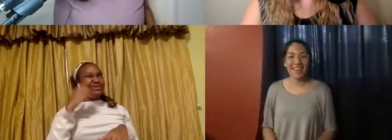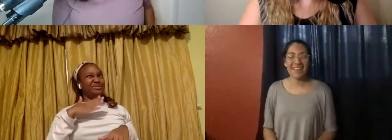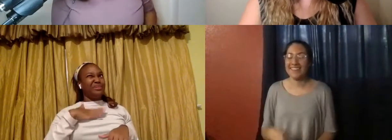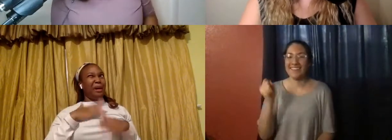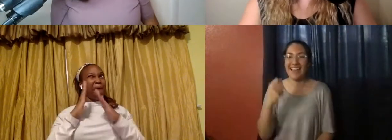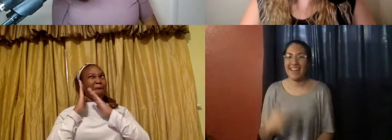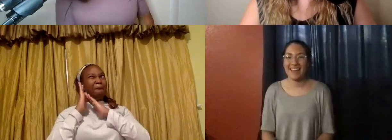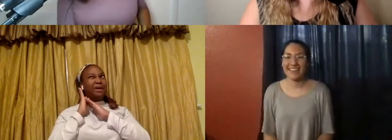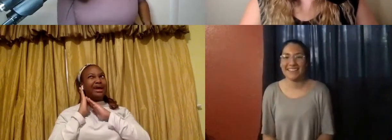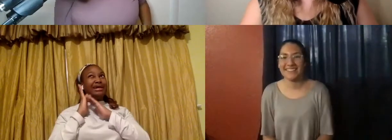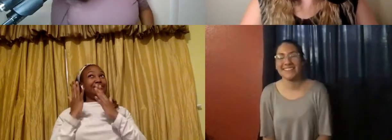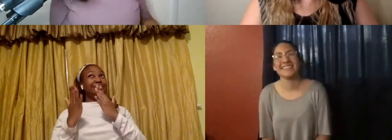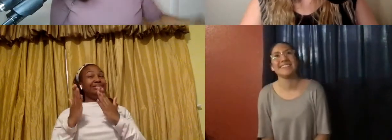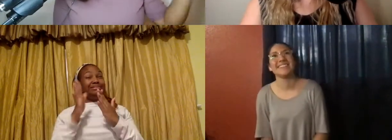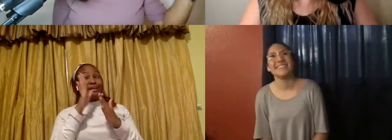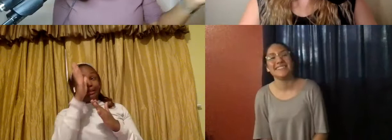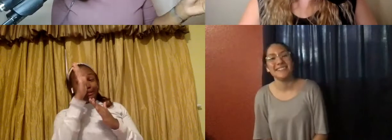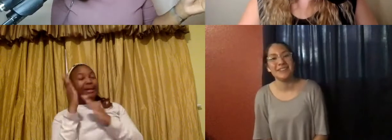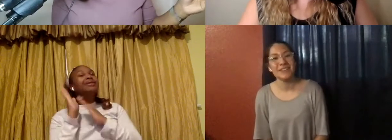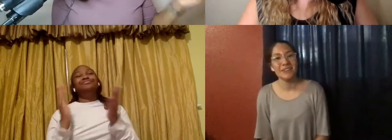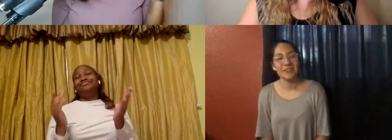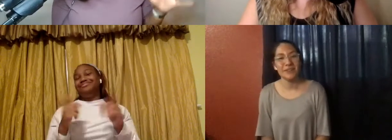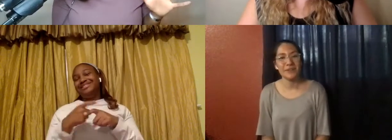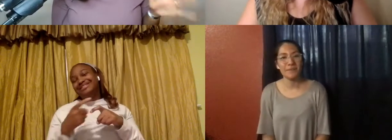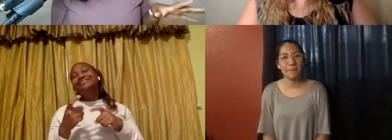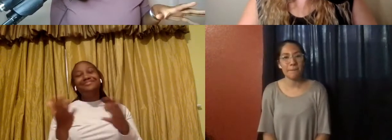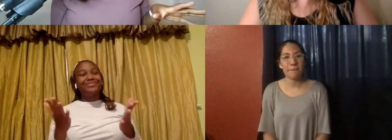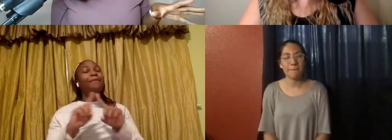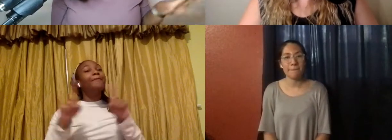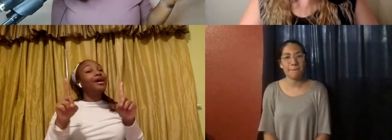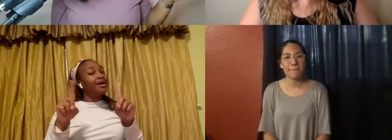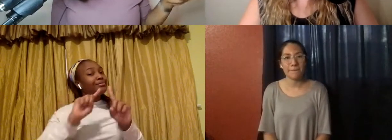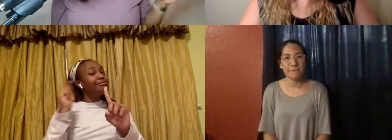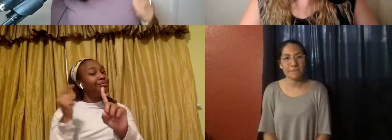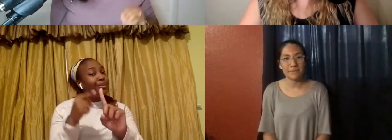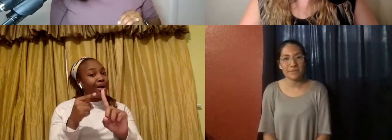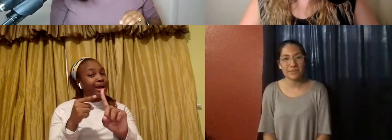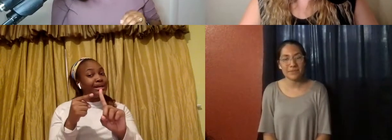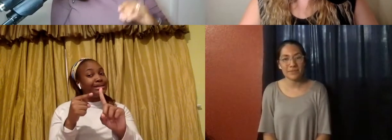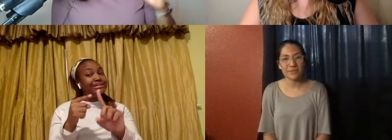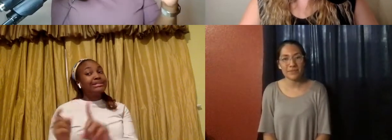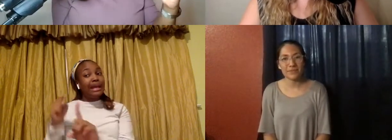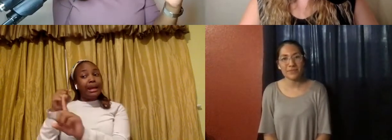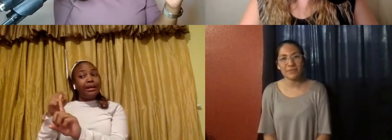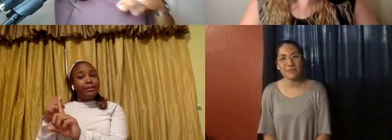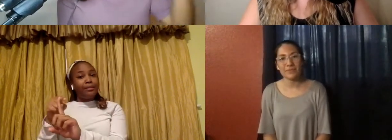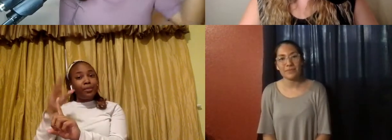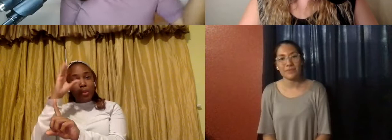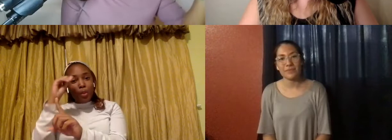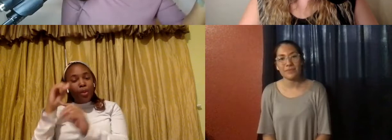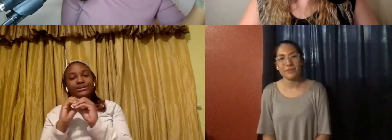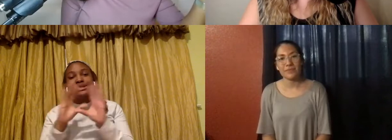kidding. but anyways, point being, he made it very clear that trimming was